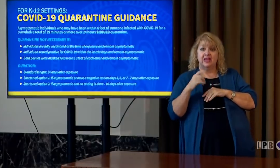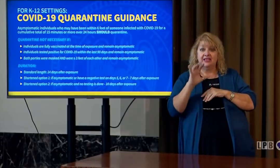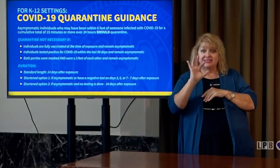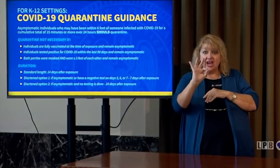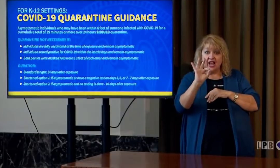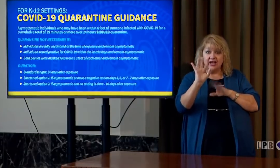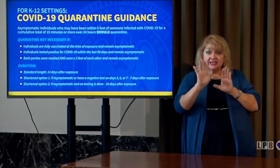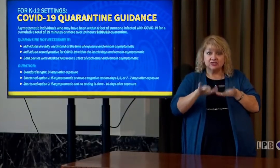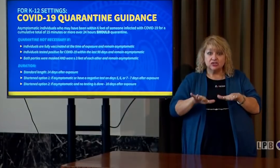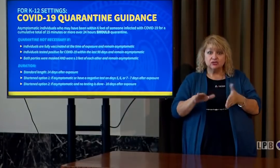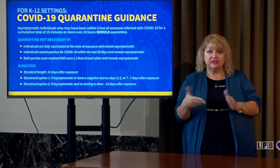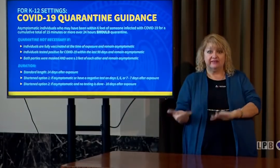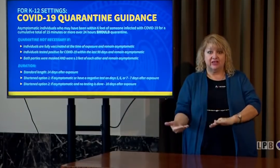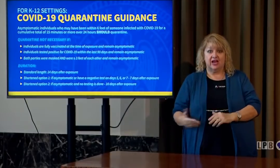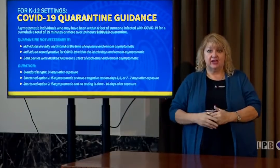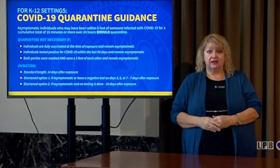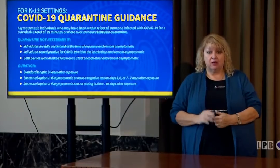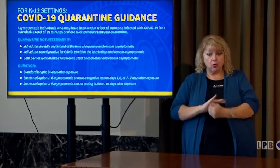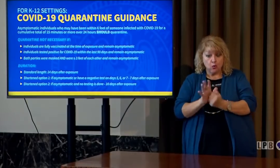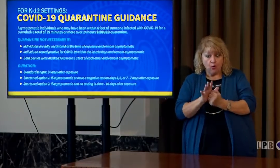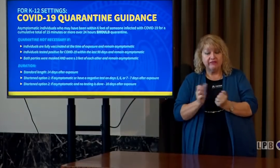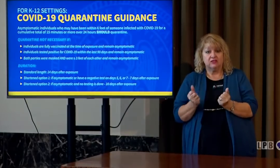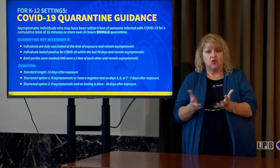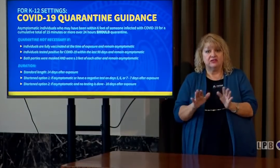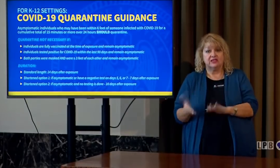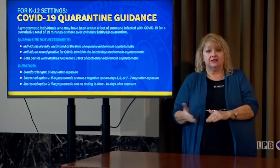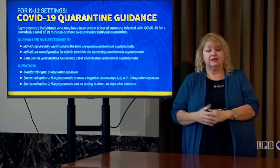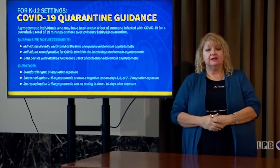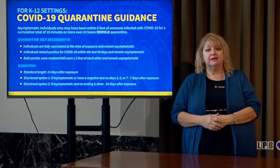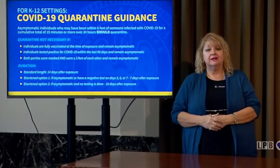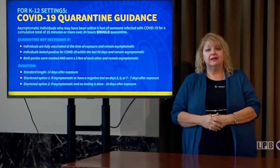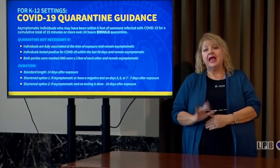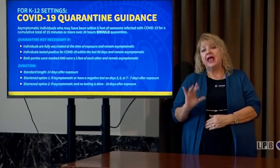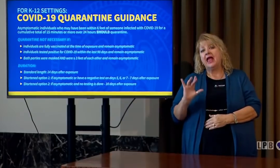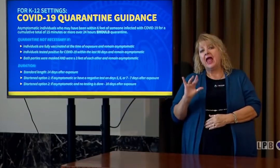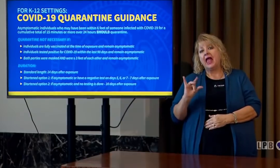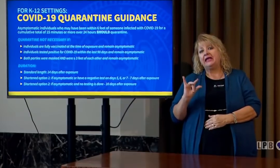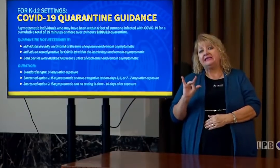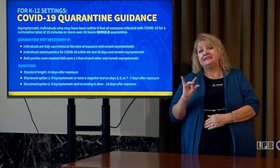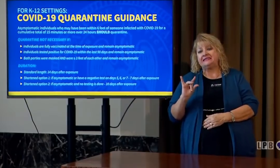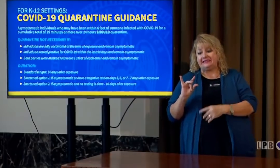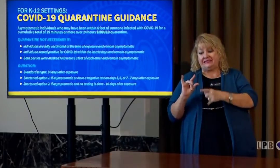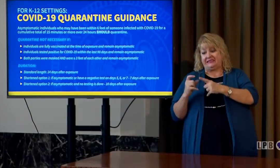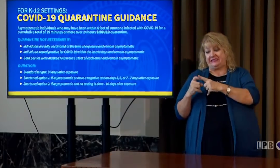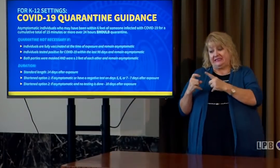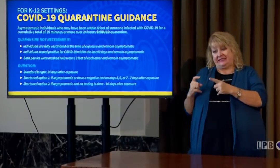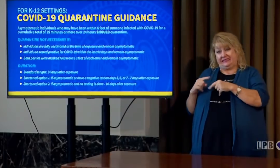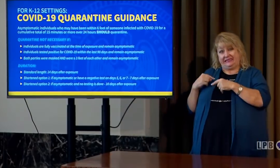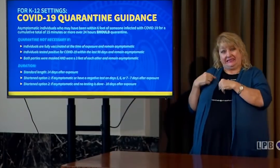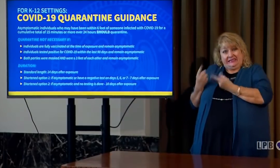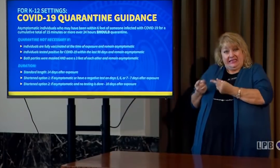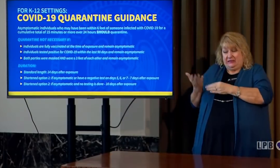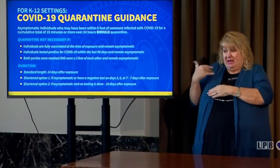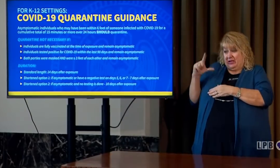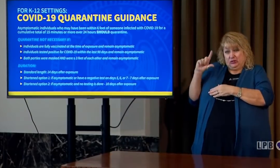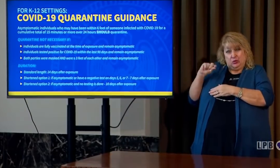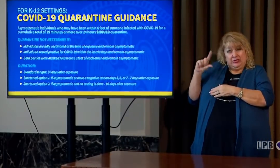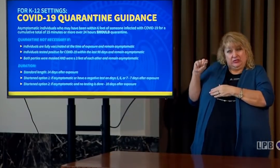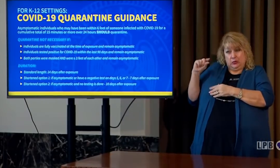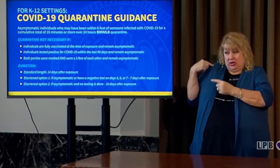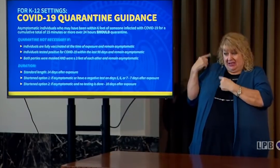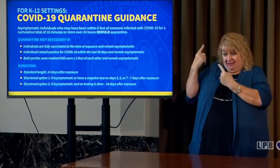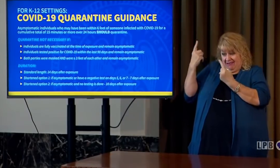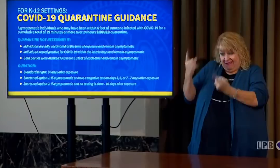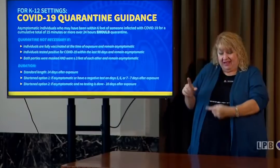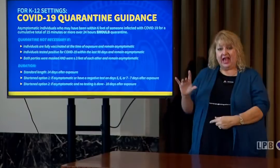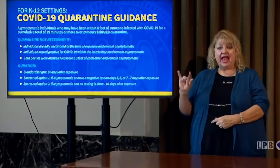deaths of COVID. 18 childhood deaths from COVID throughout the pandemic as a whole. We've had